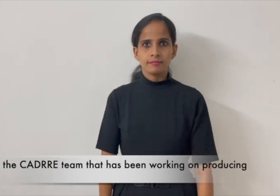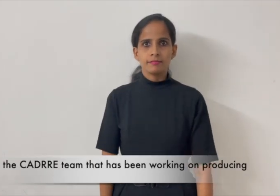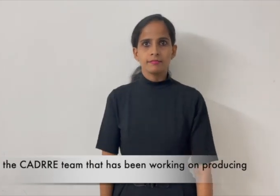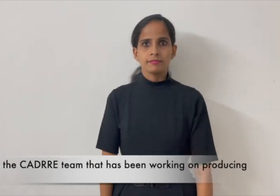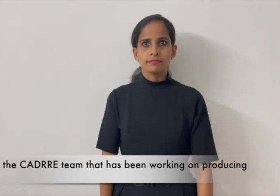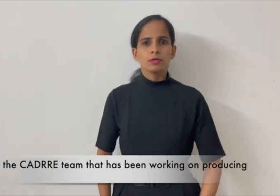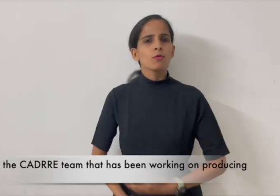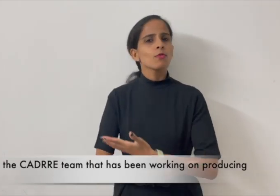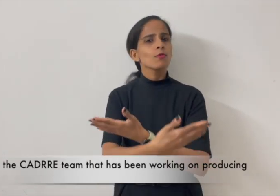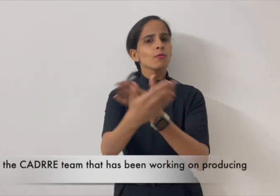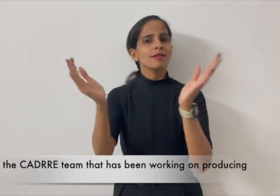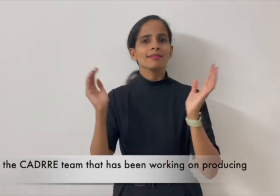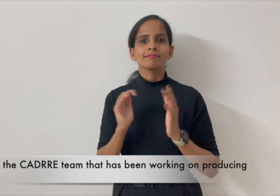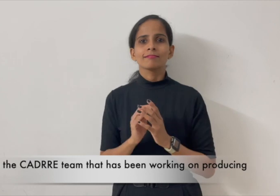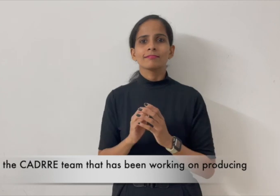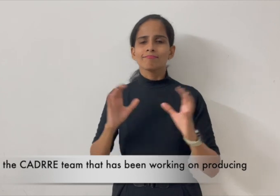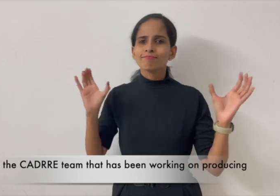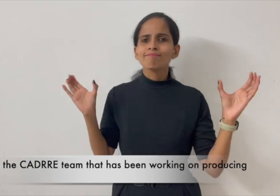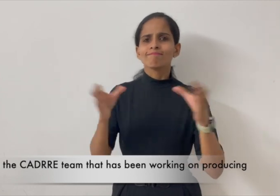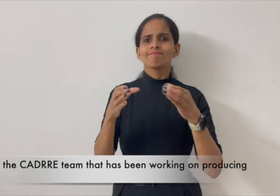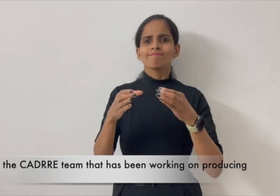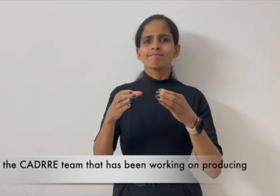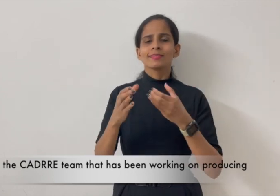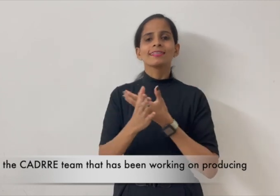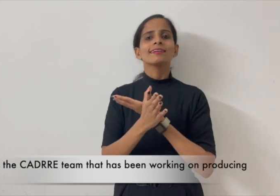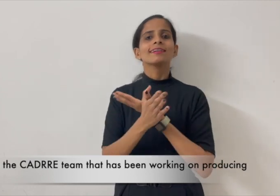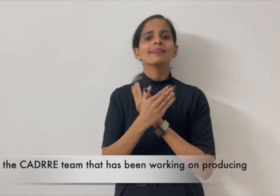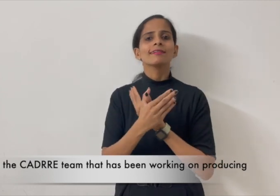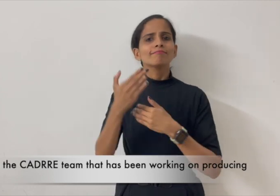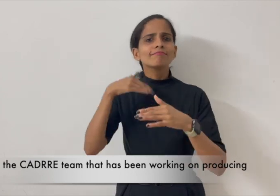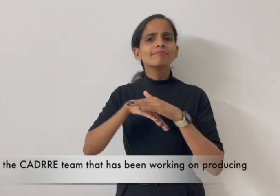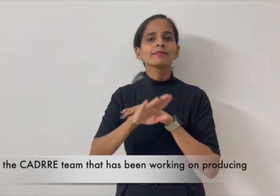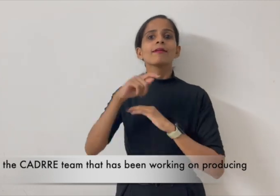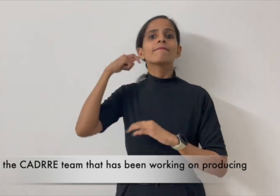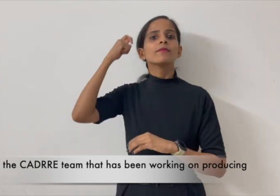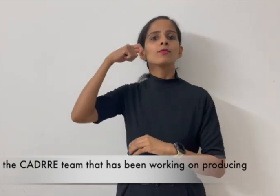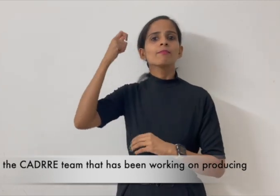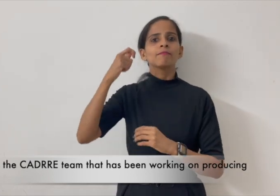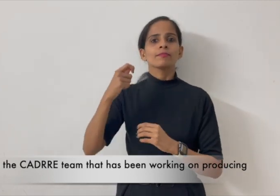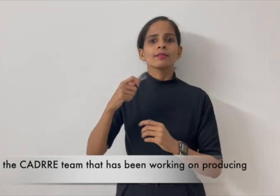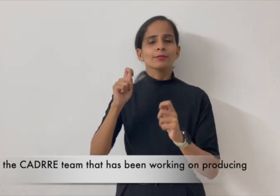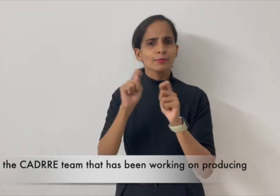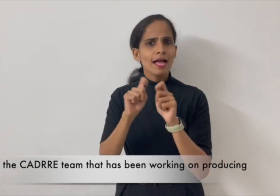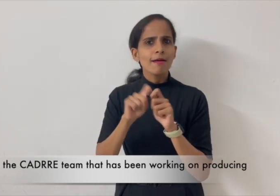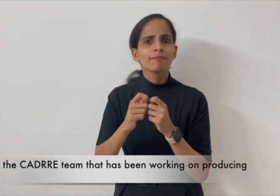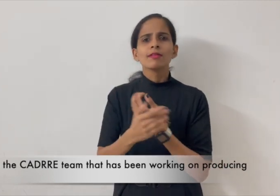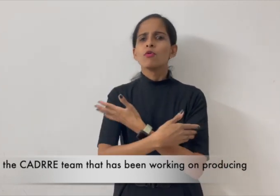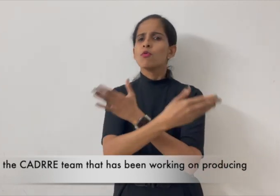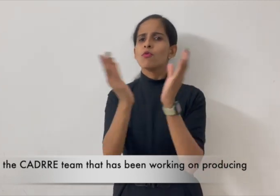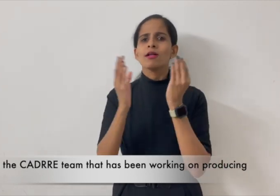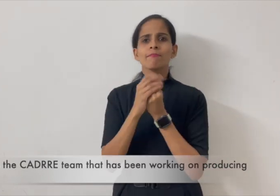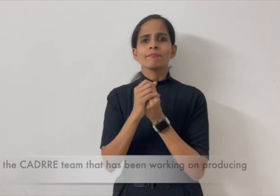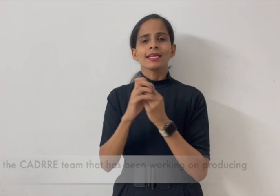This is the CADRRE team that has been working on producing these videos.